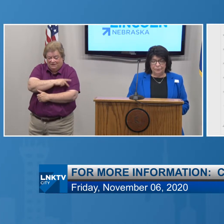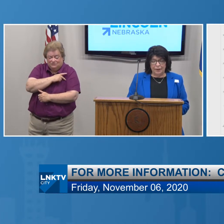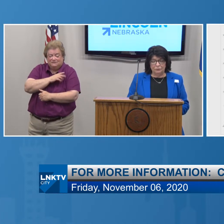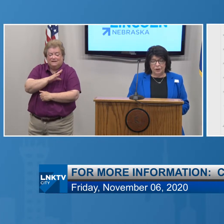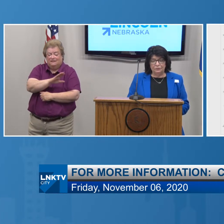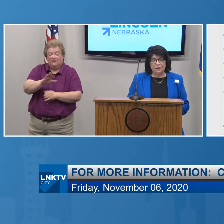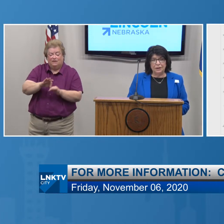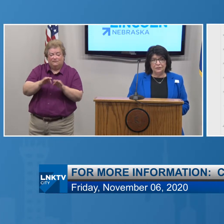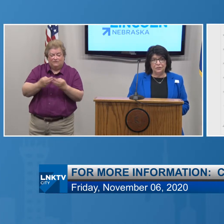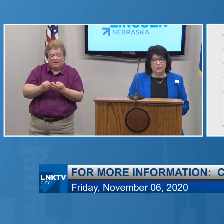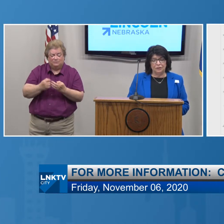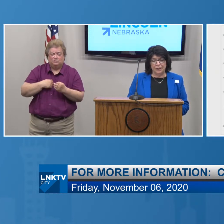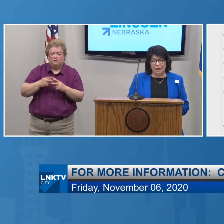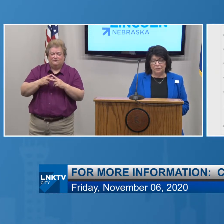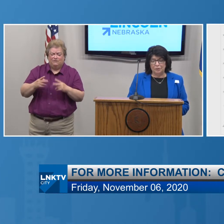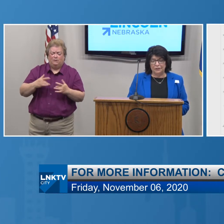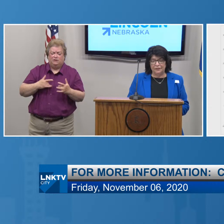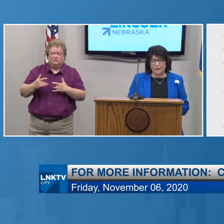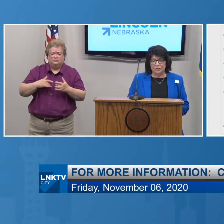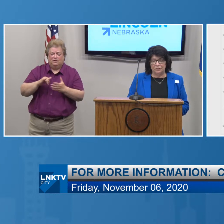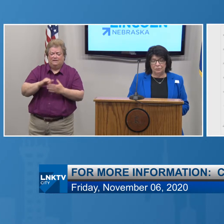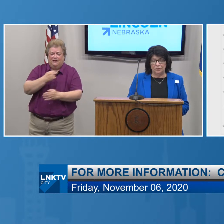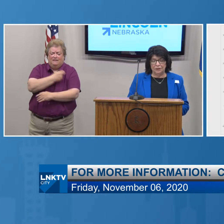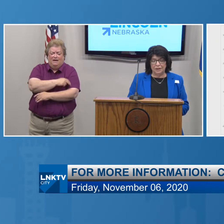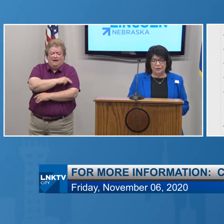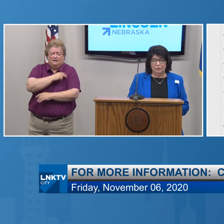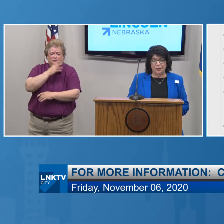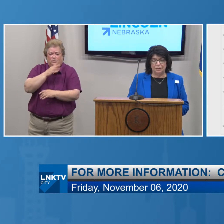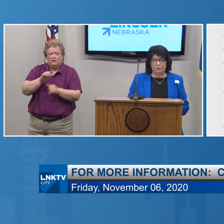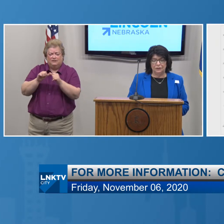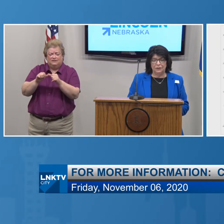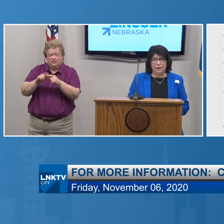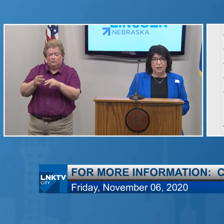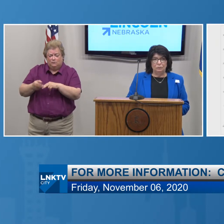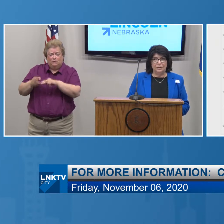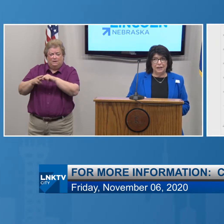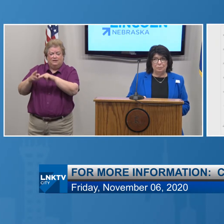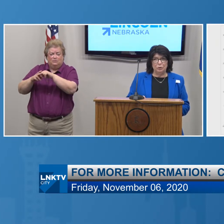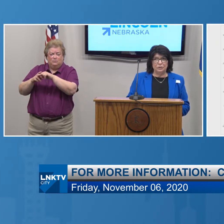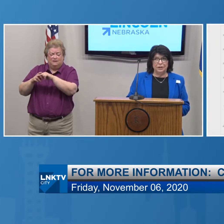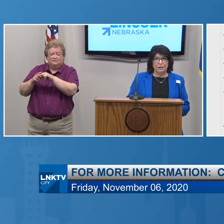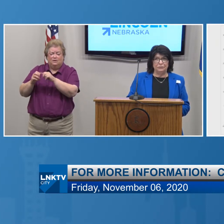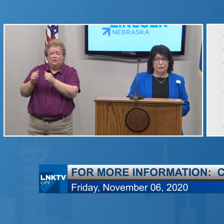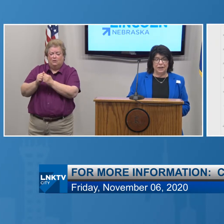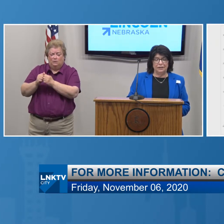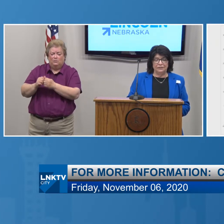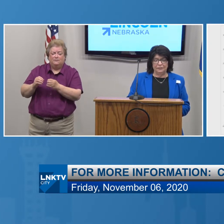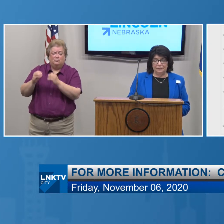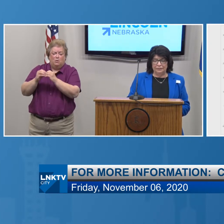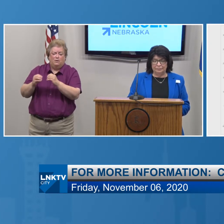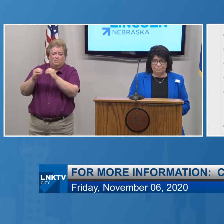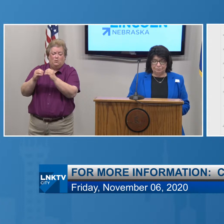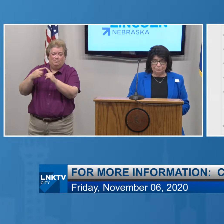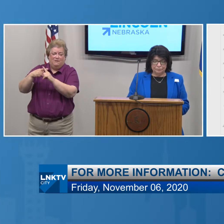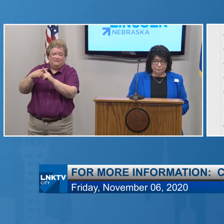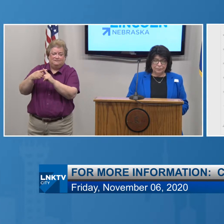families, and we are very concerned that hospitalizations will continue to increase with the upward trend of new